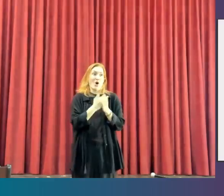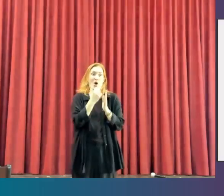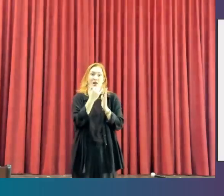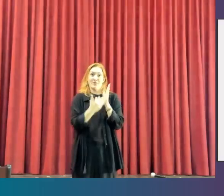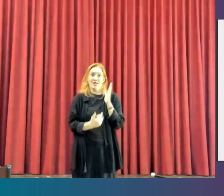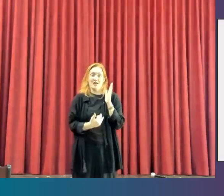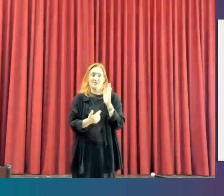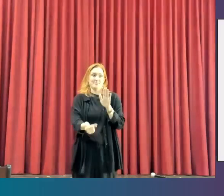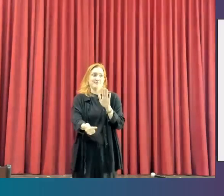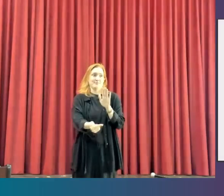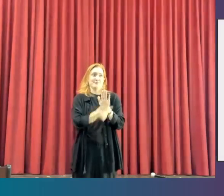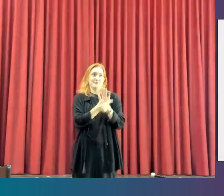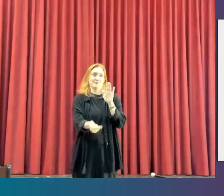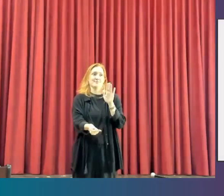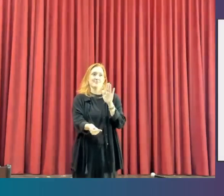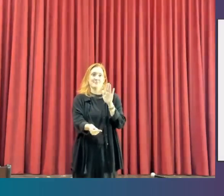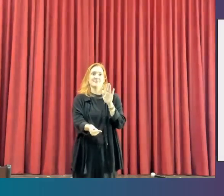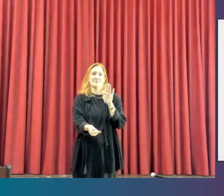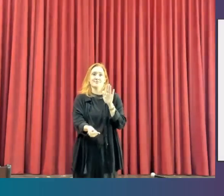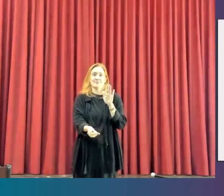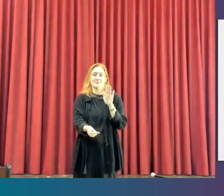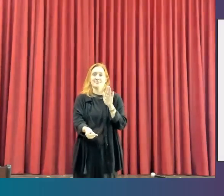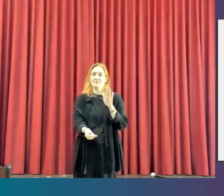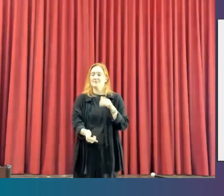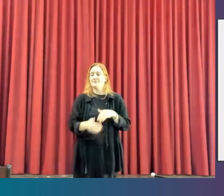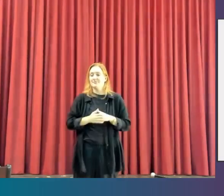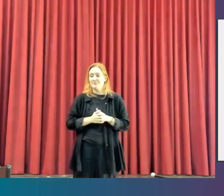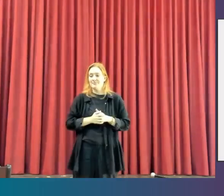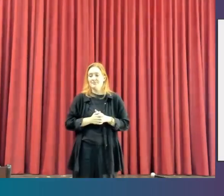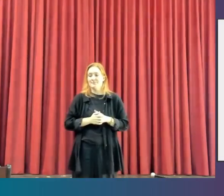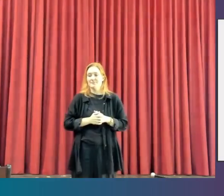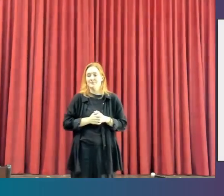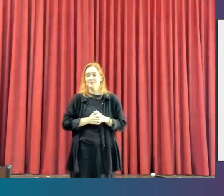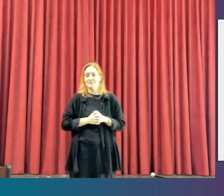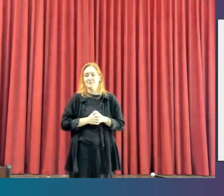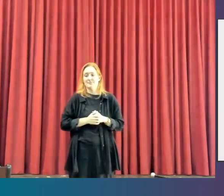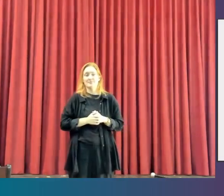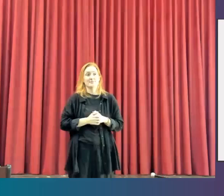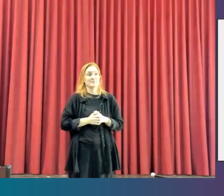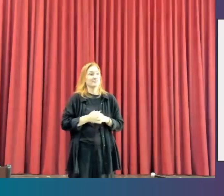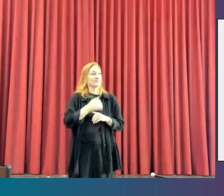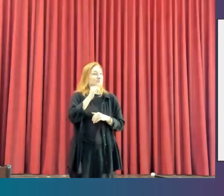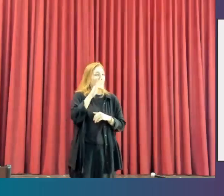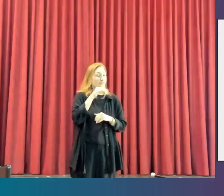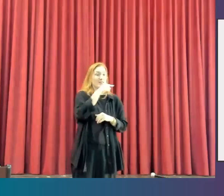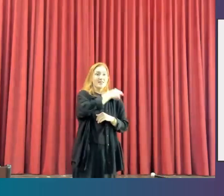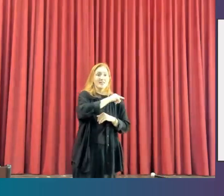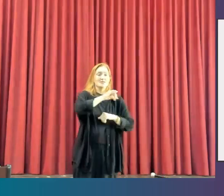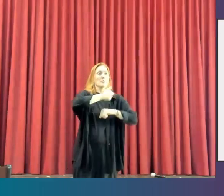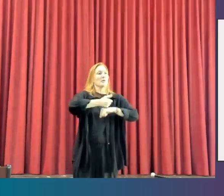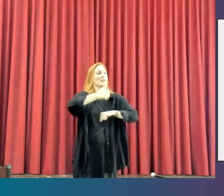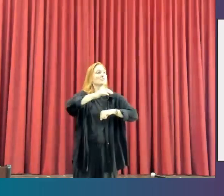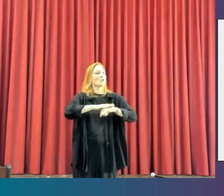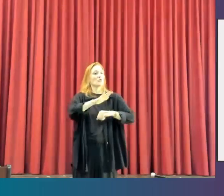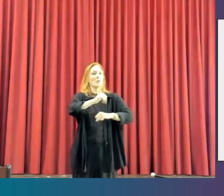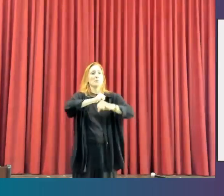discrimination, prohibited practices, if they were based on someone's protected class or characteristic.